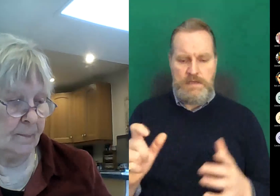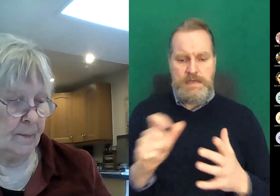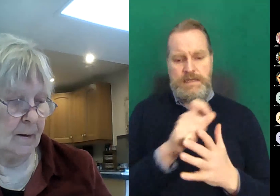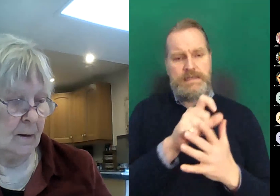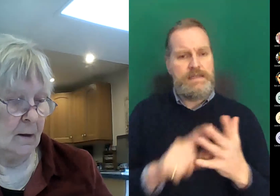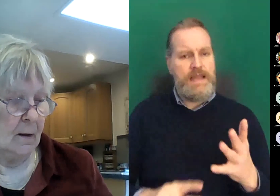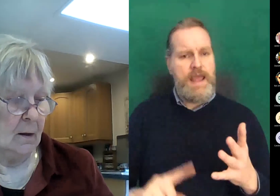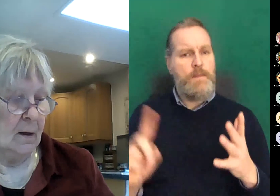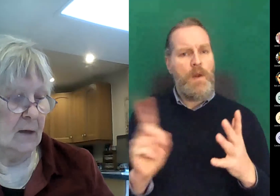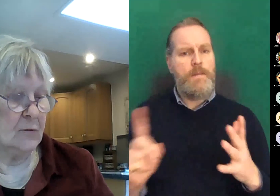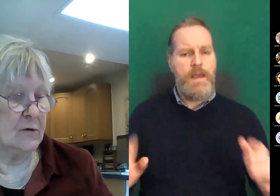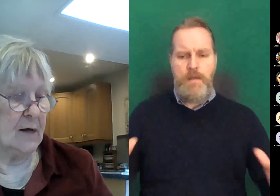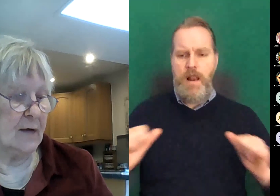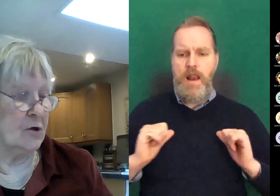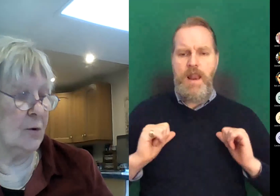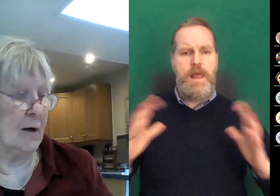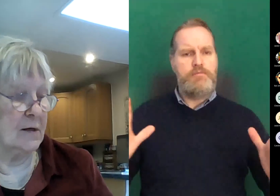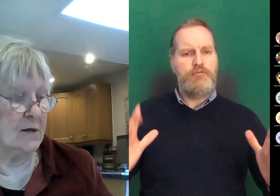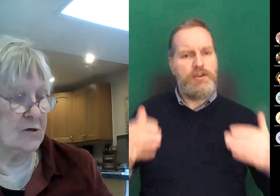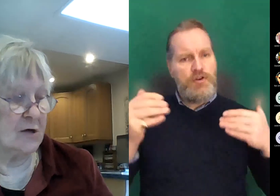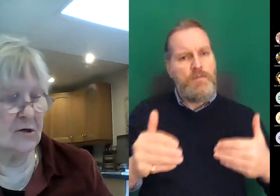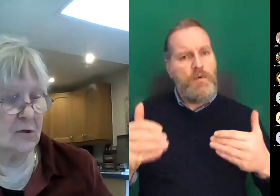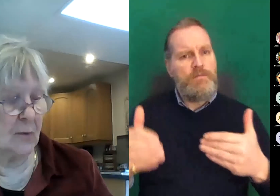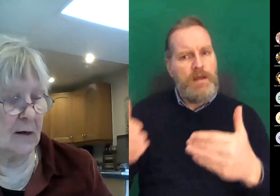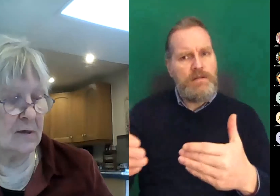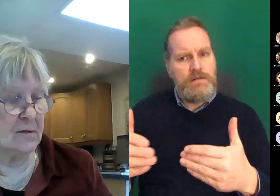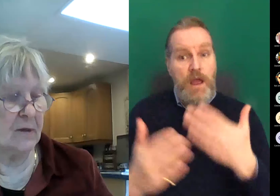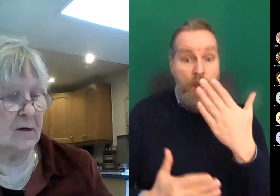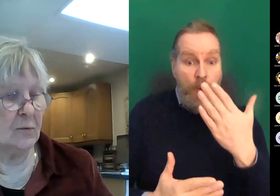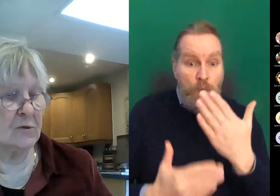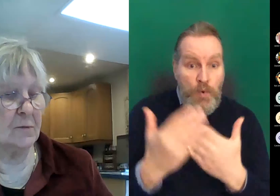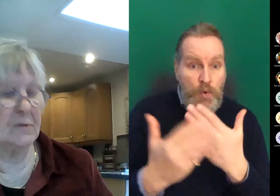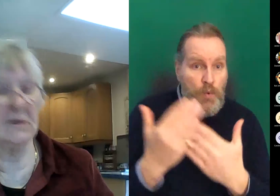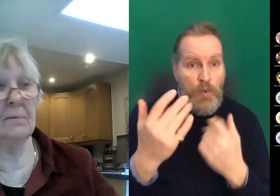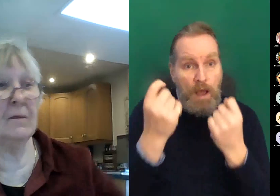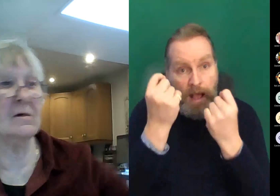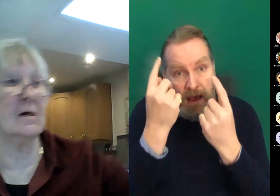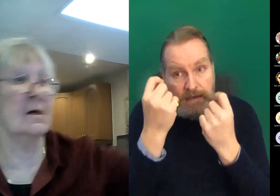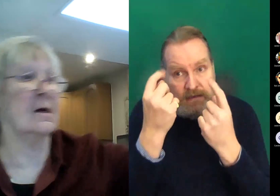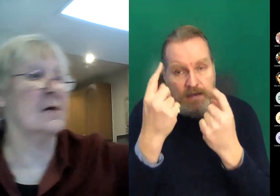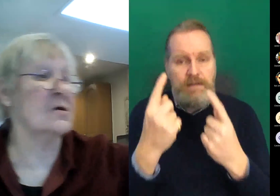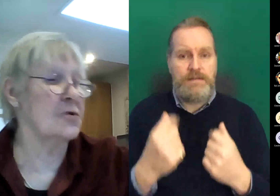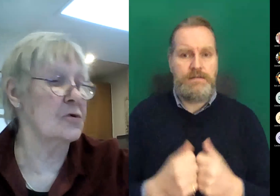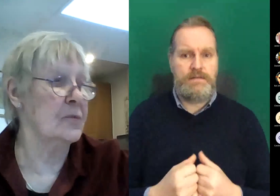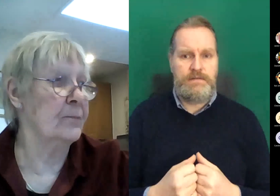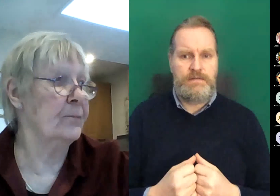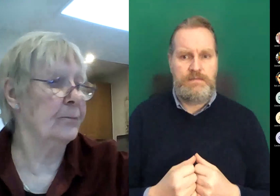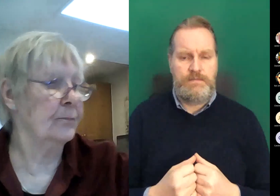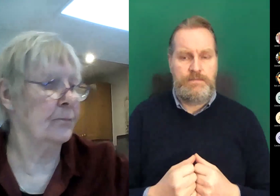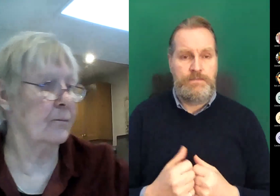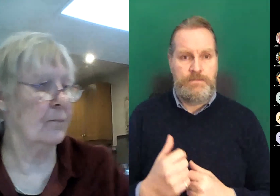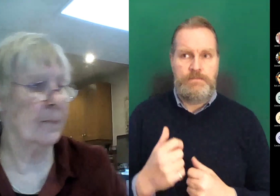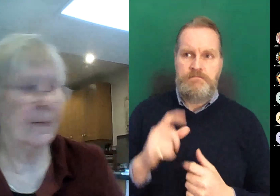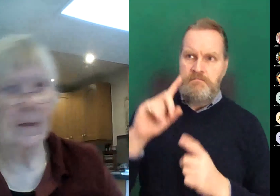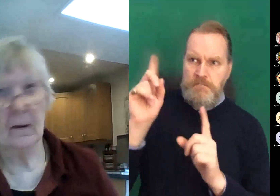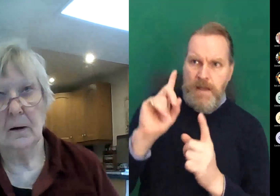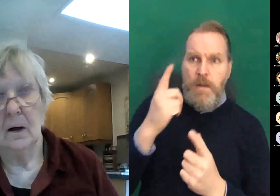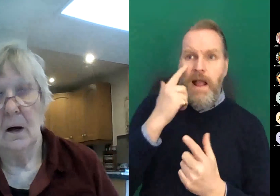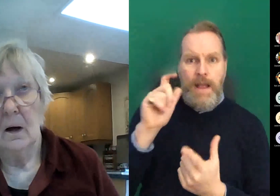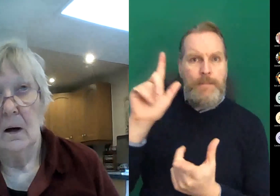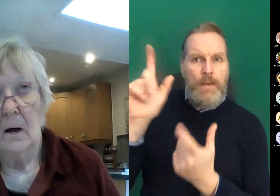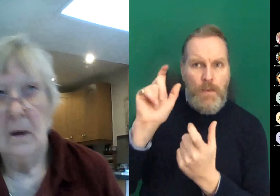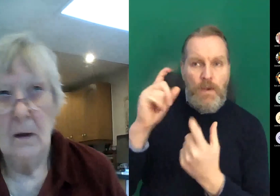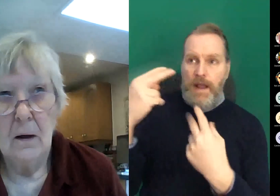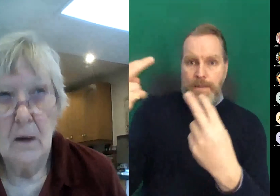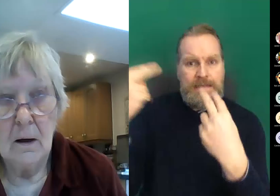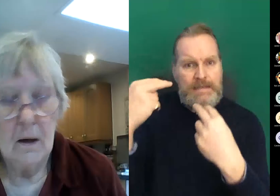movement. It was here that new ideas changed the way disability was to be seen and understood.